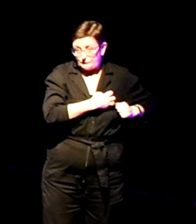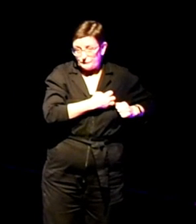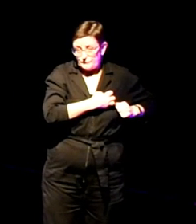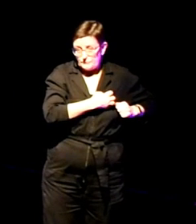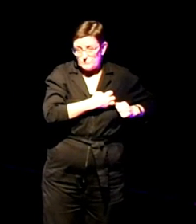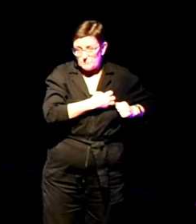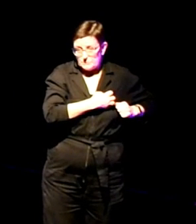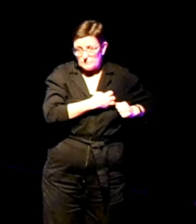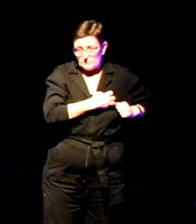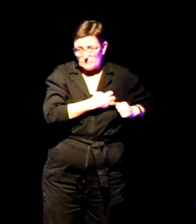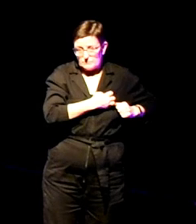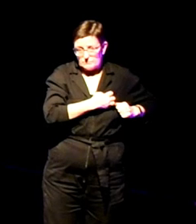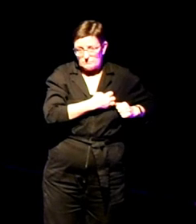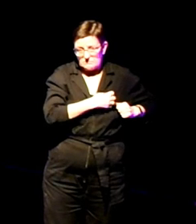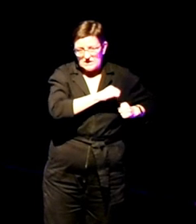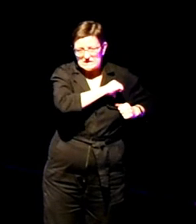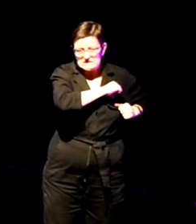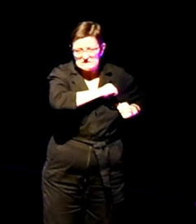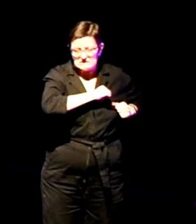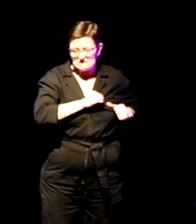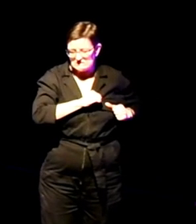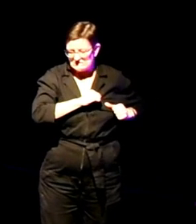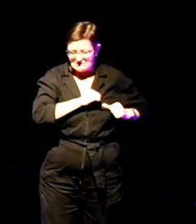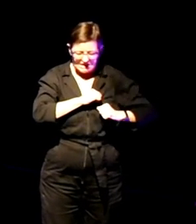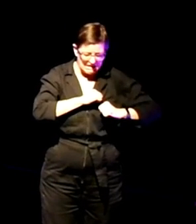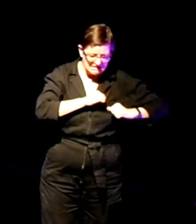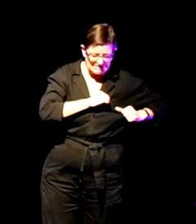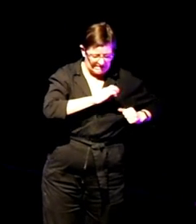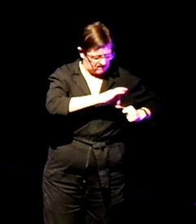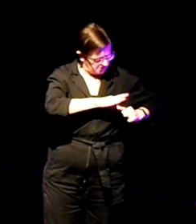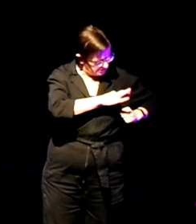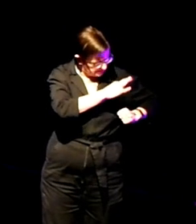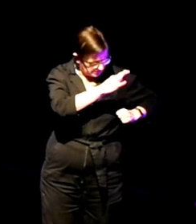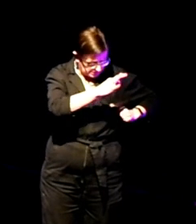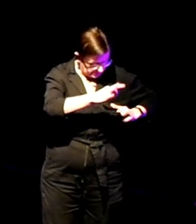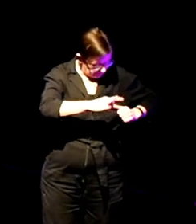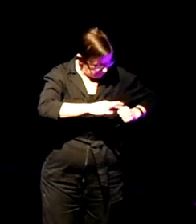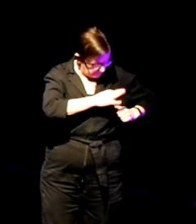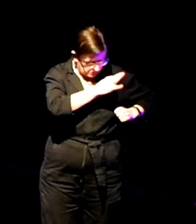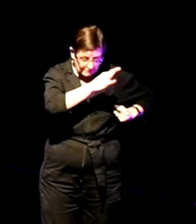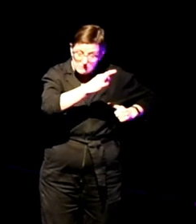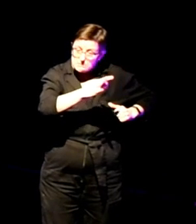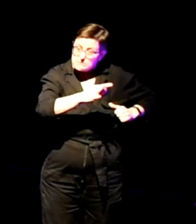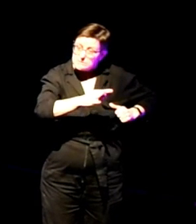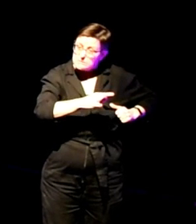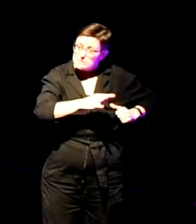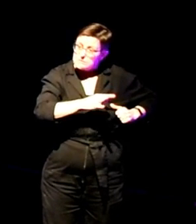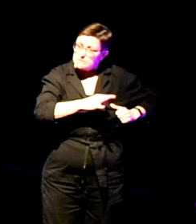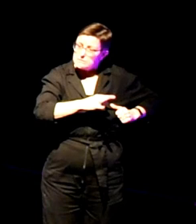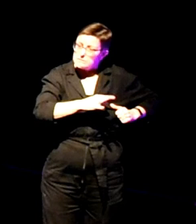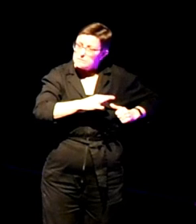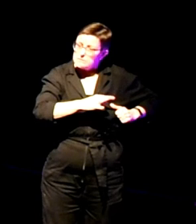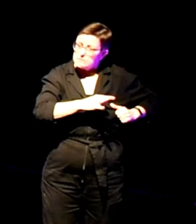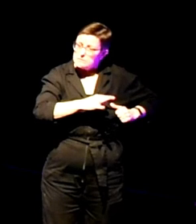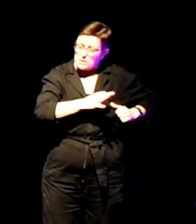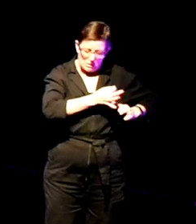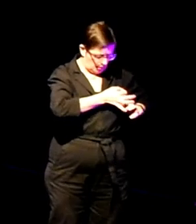Together, we felt every tear and every stitch. You looked so strange,